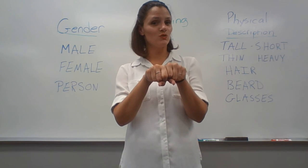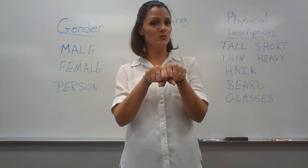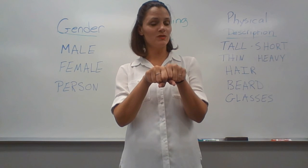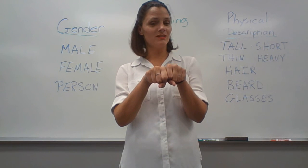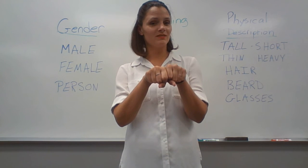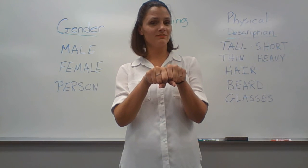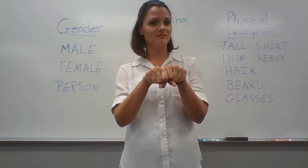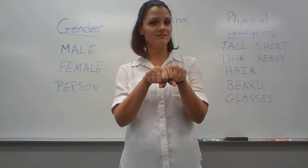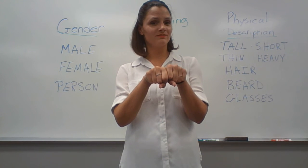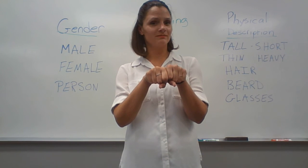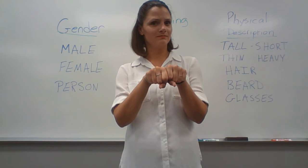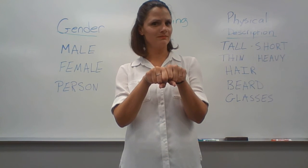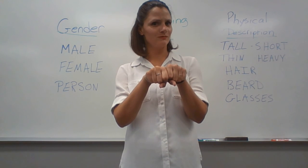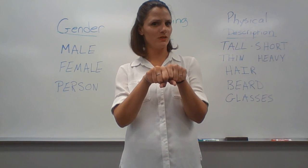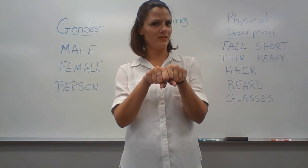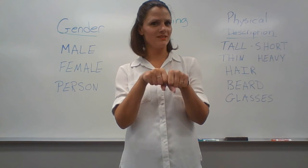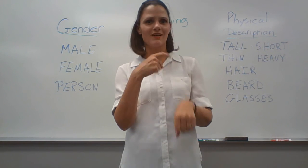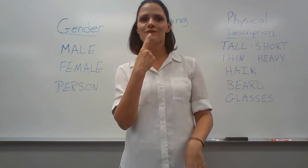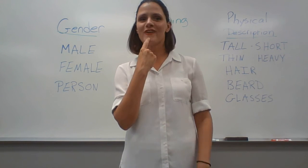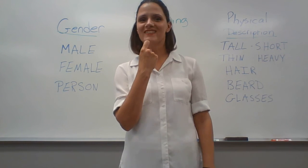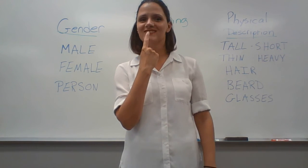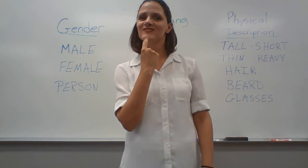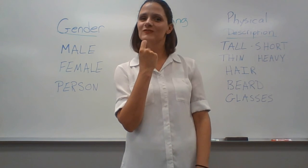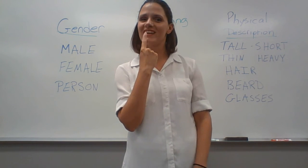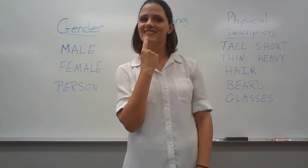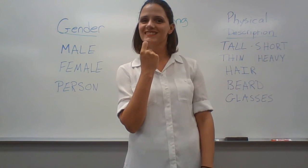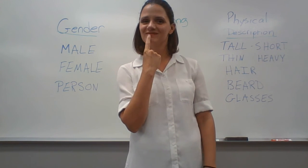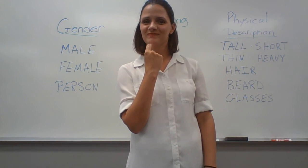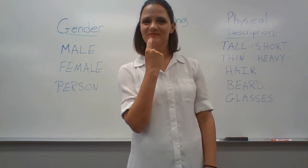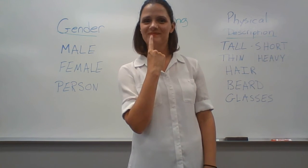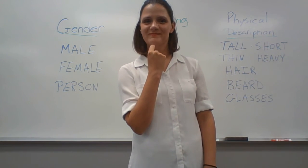Shoes. What did I say? Red.